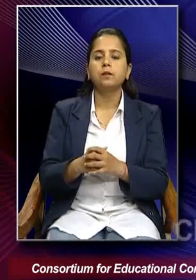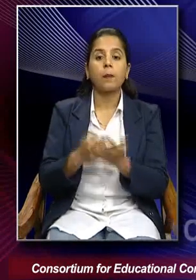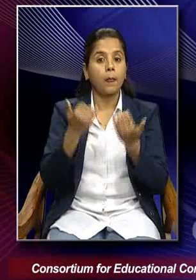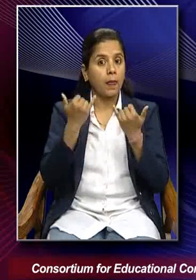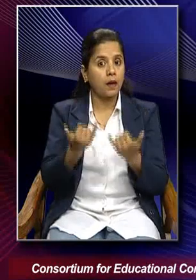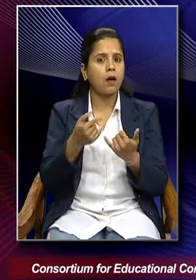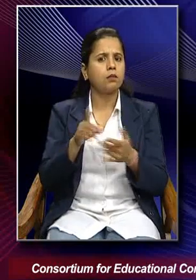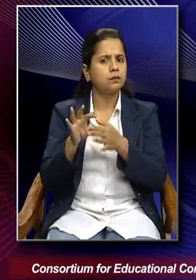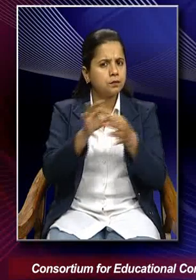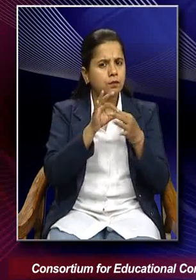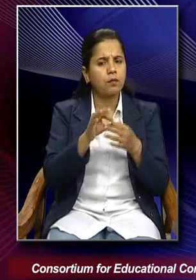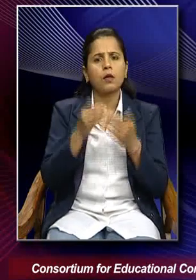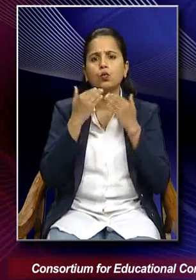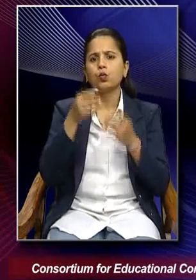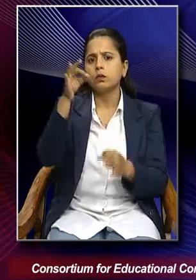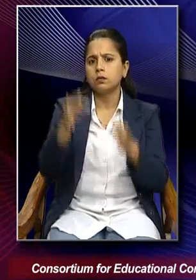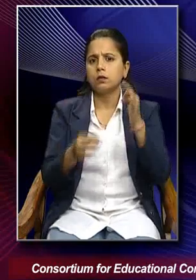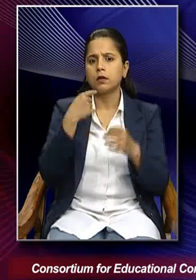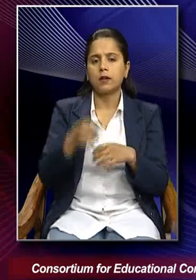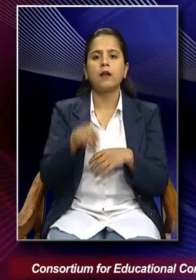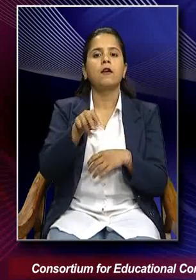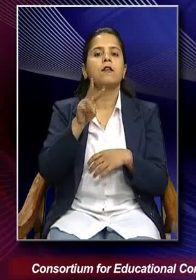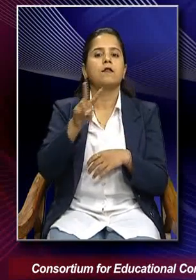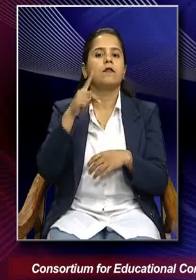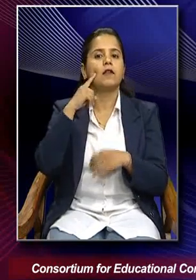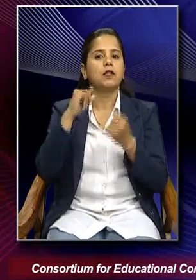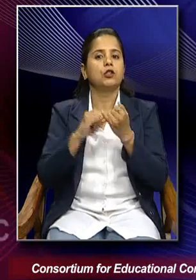Now, the related school to Nyaya is the Vaisheshik.